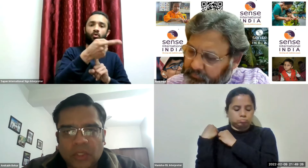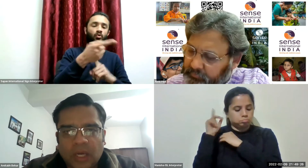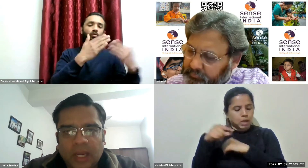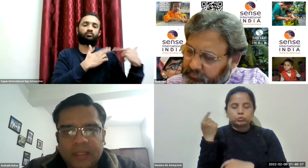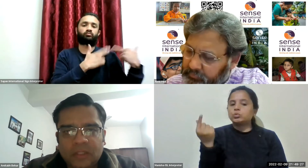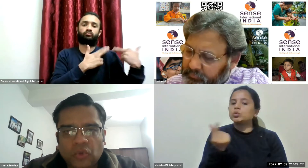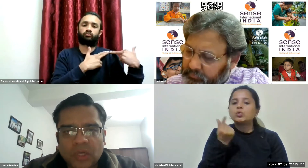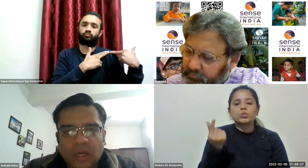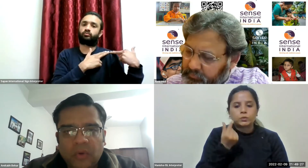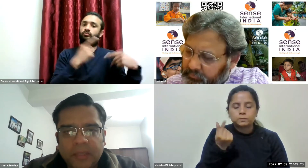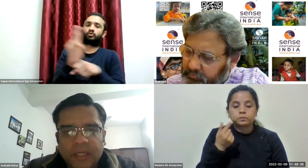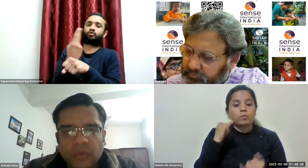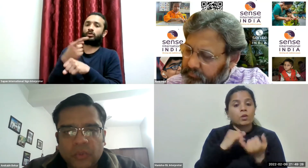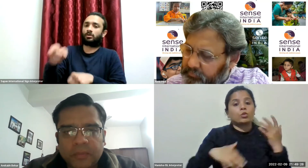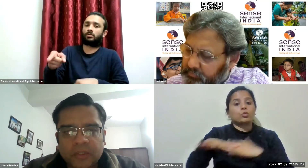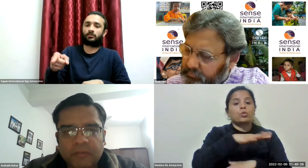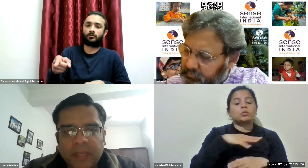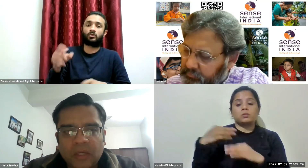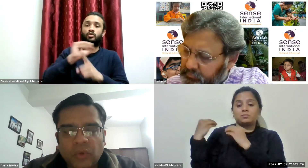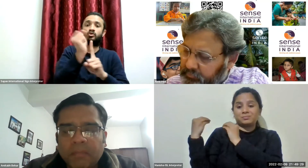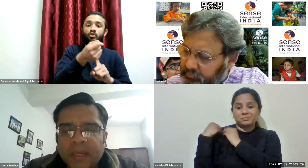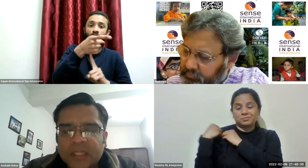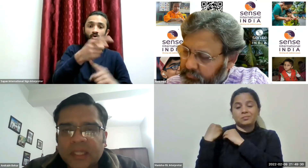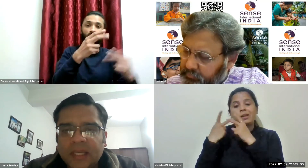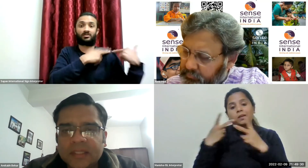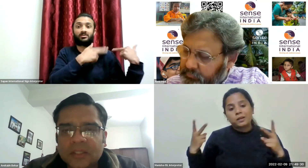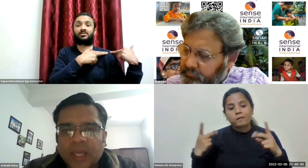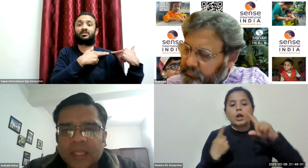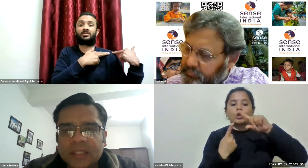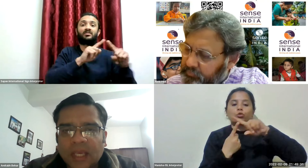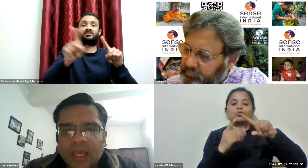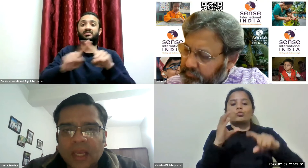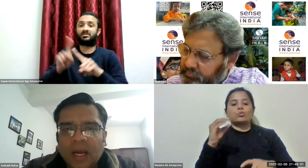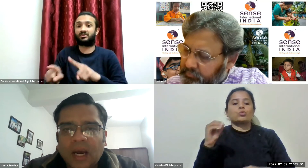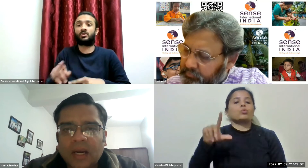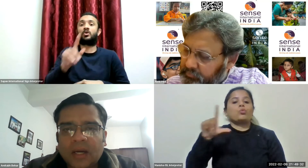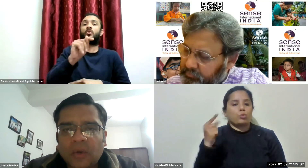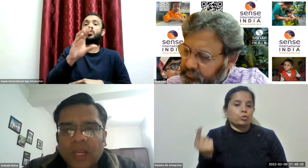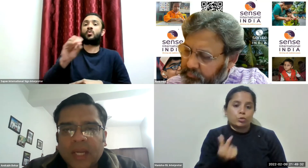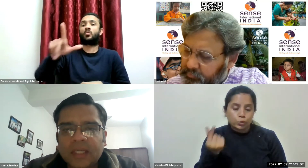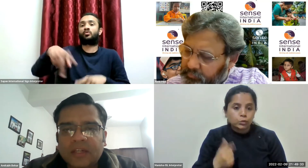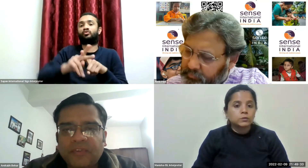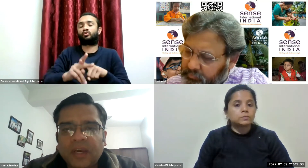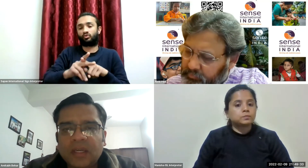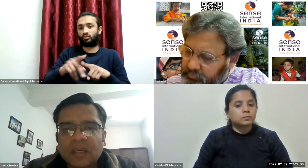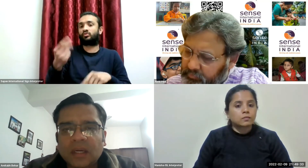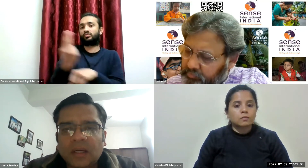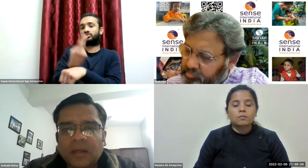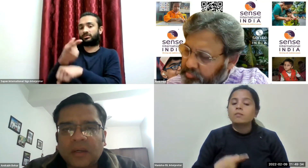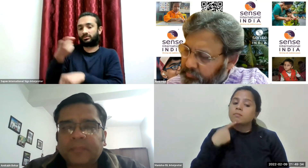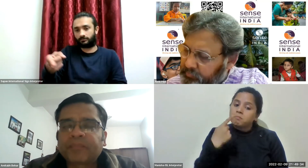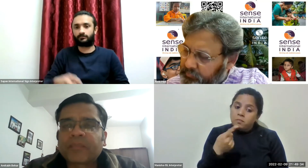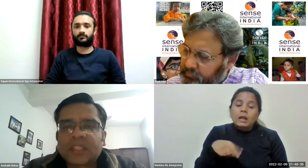use. And these social accountability tools, because I've been doing budget analysis, so I can say, are looking at the